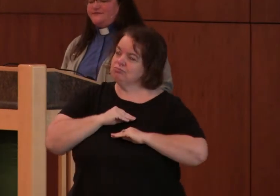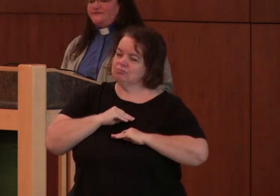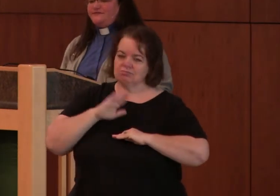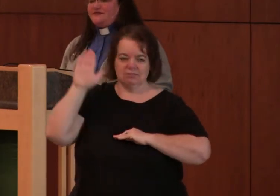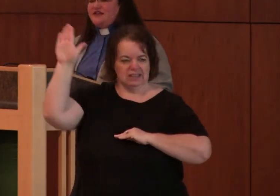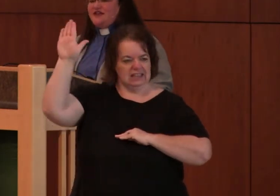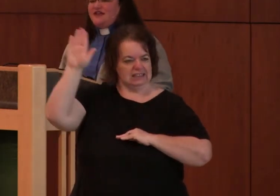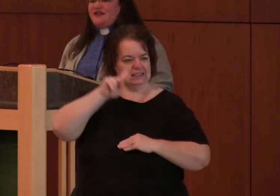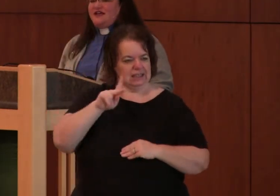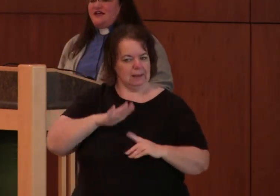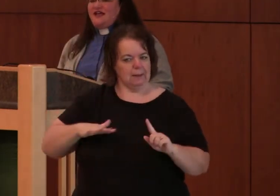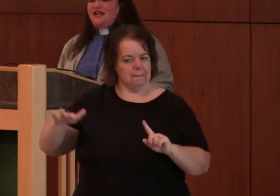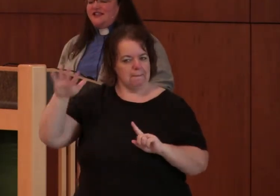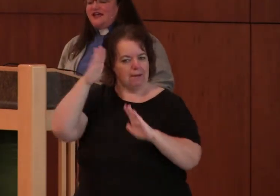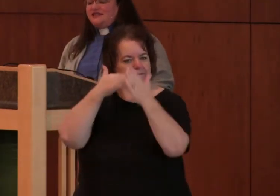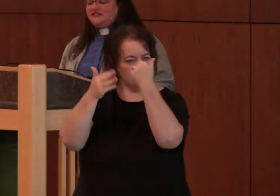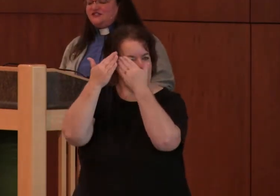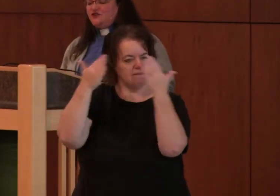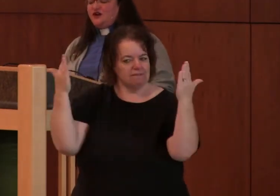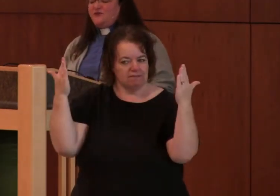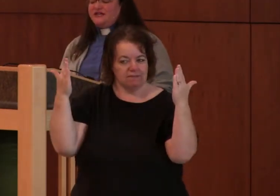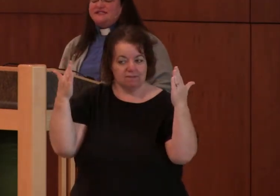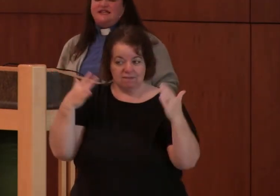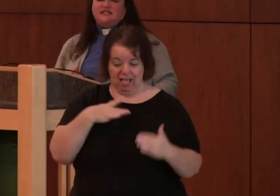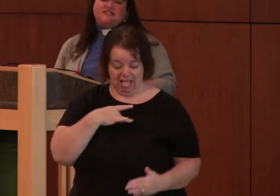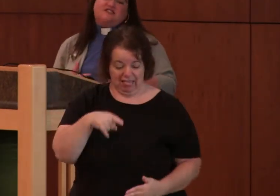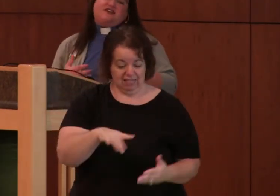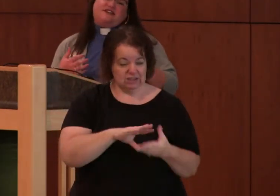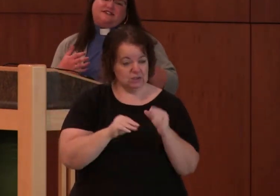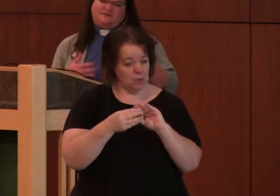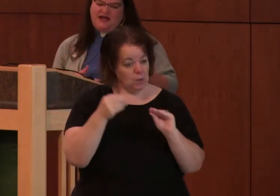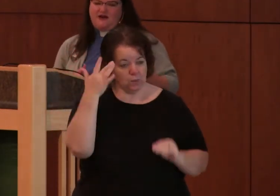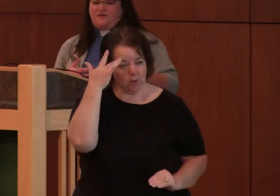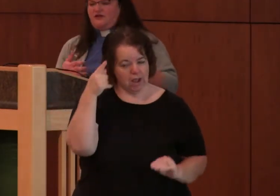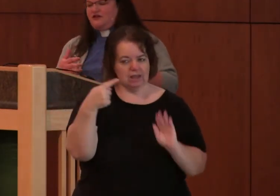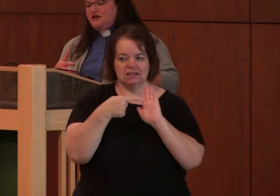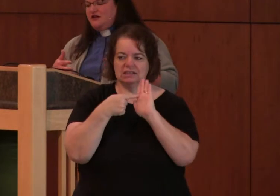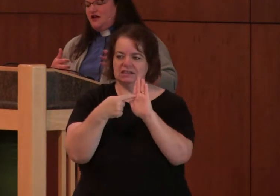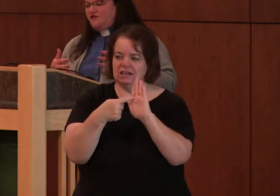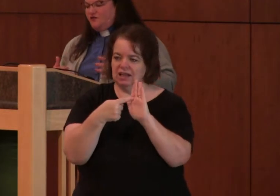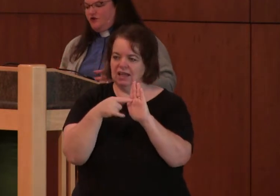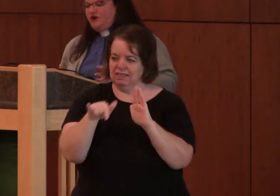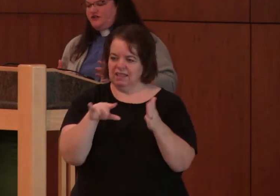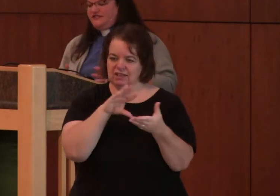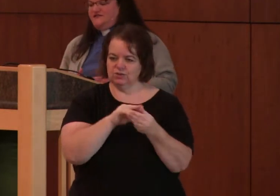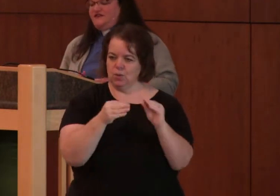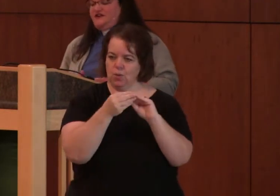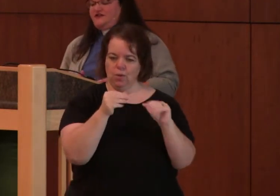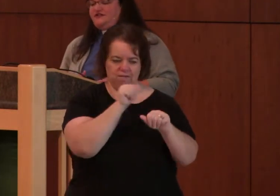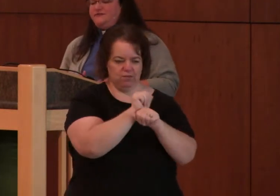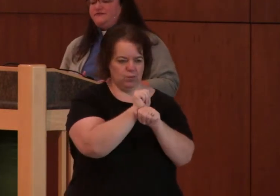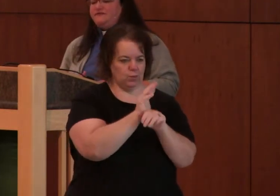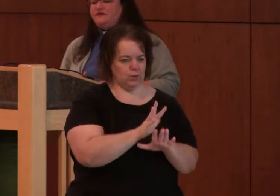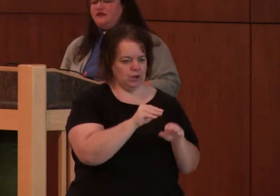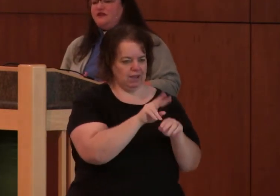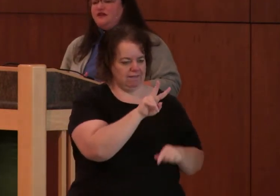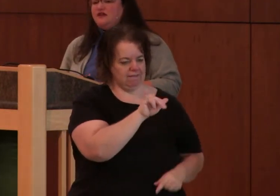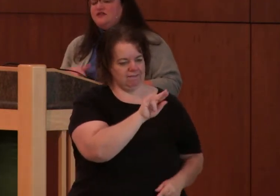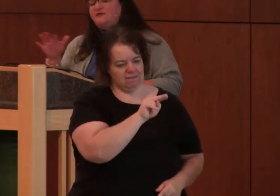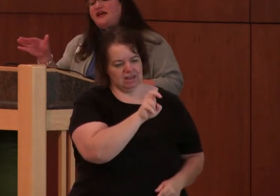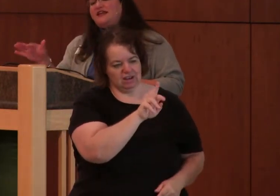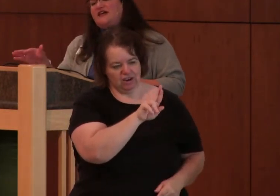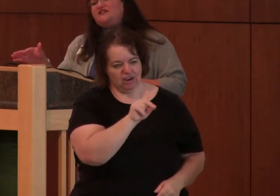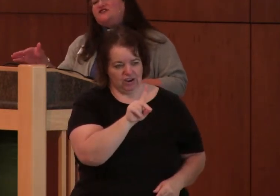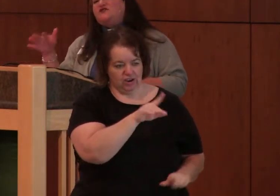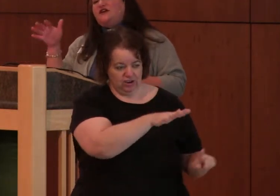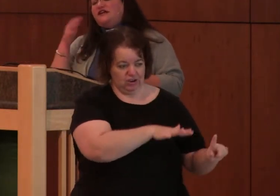heaven. And I like this story because it illustrates the parable of the workers in the vineyard.